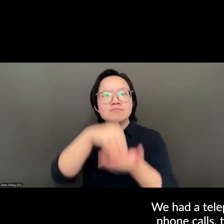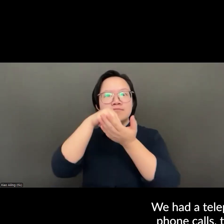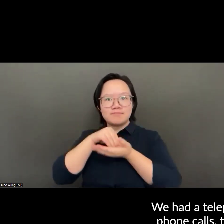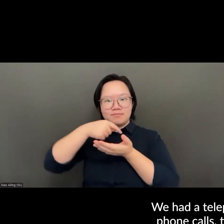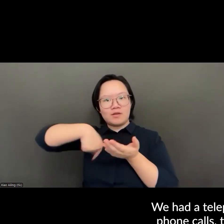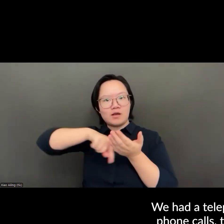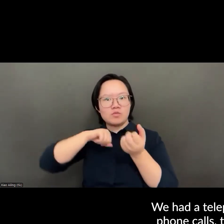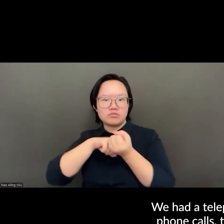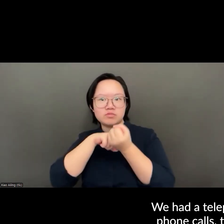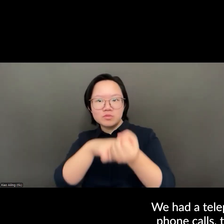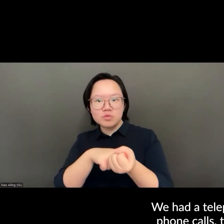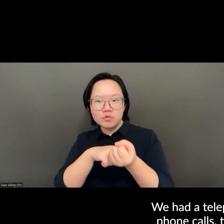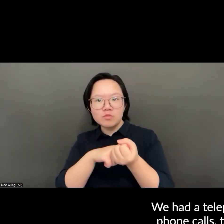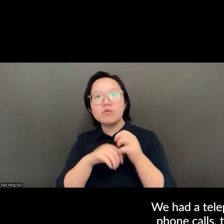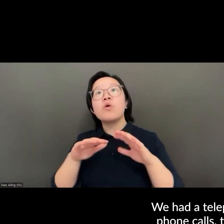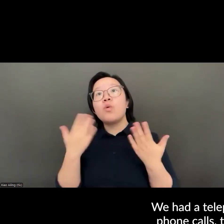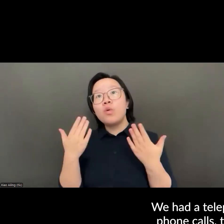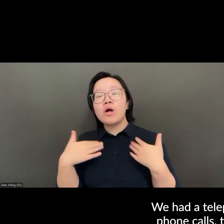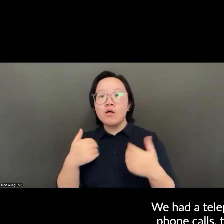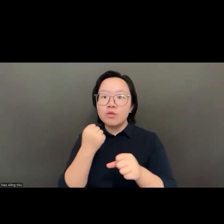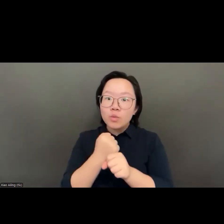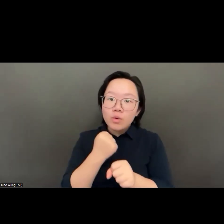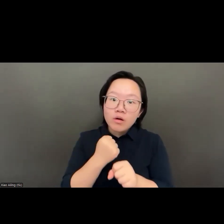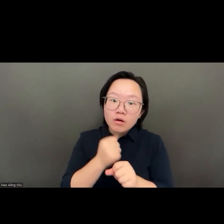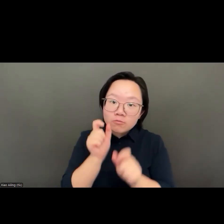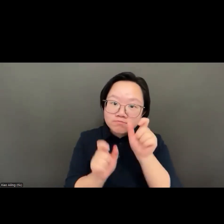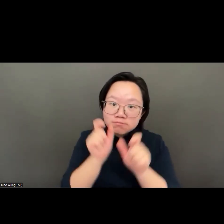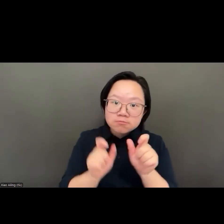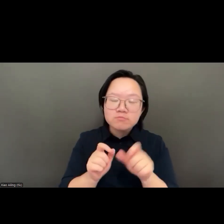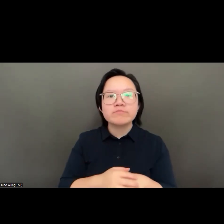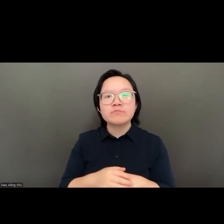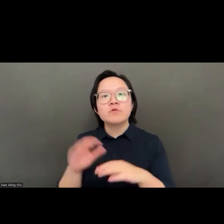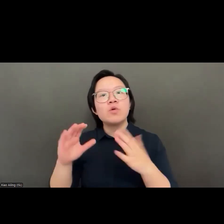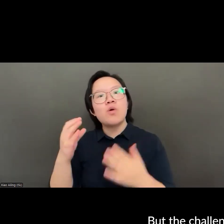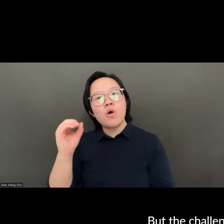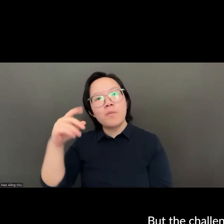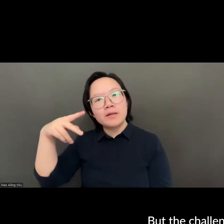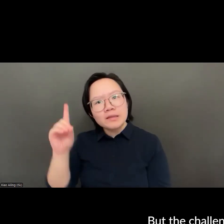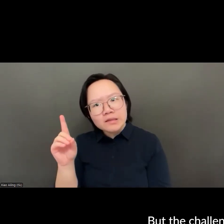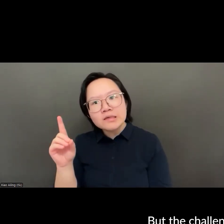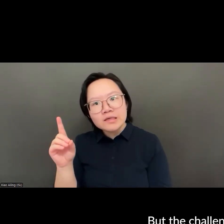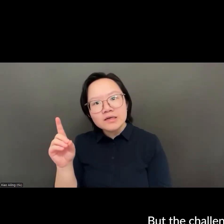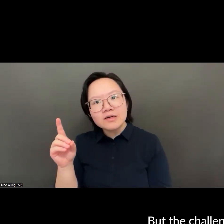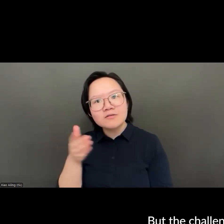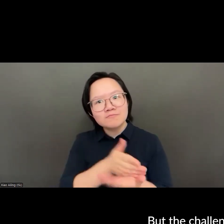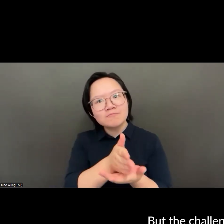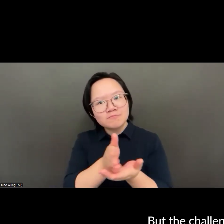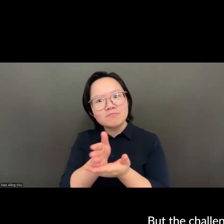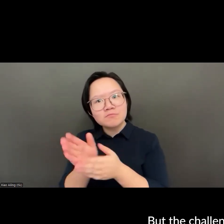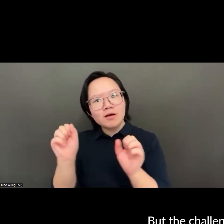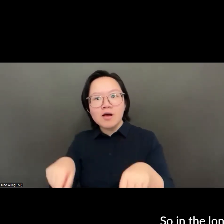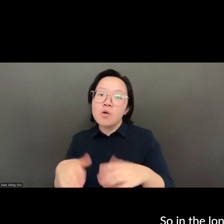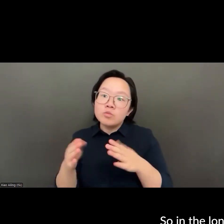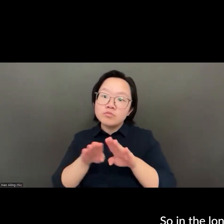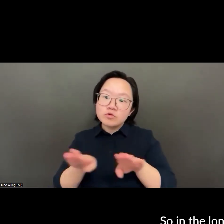telephone free toll booth for phone calls, text messages, but the challenge still